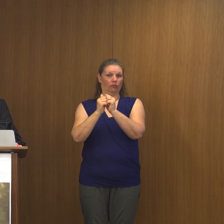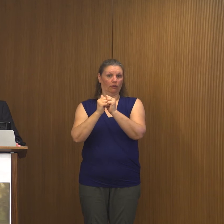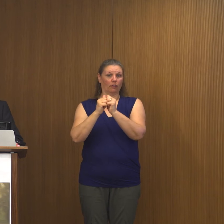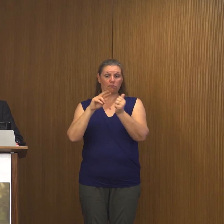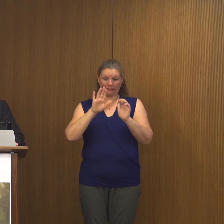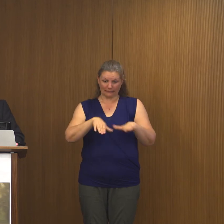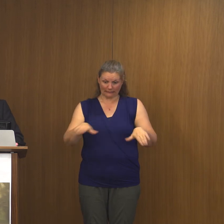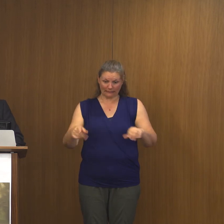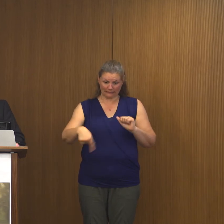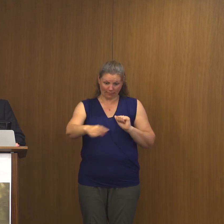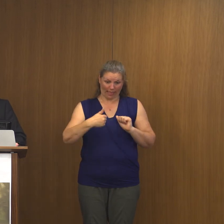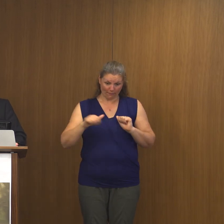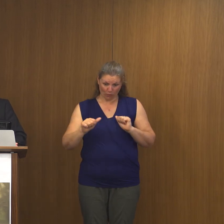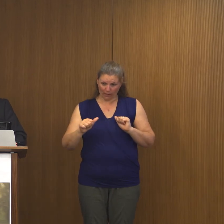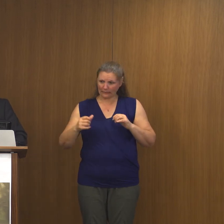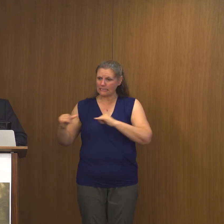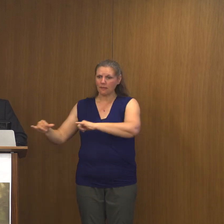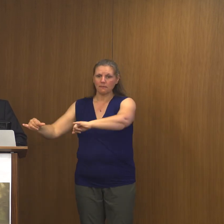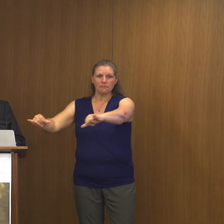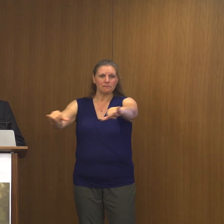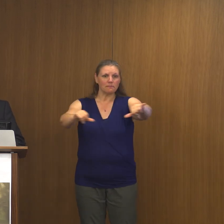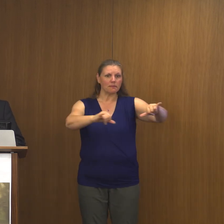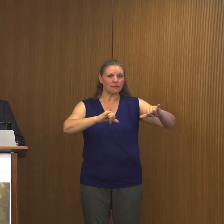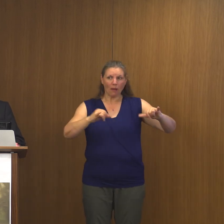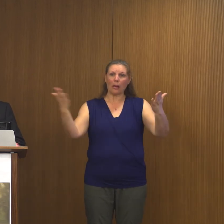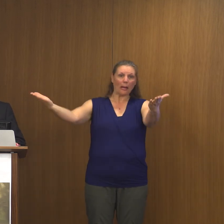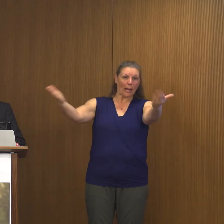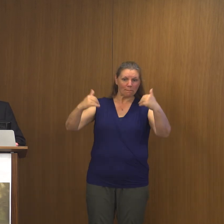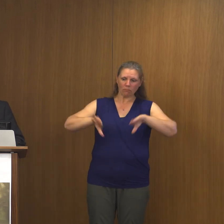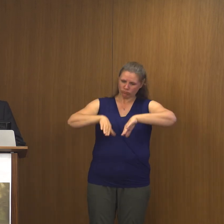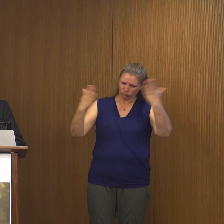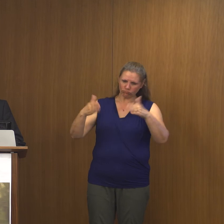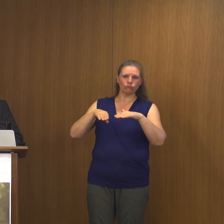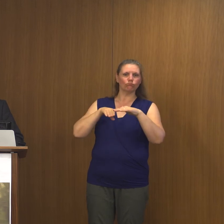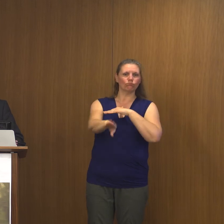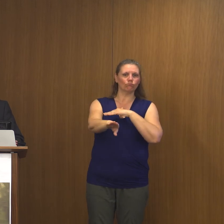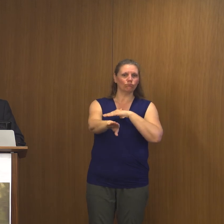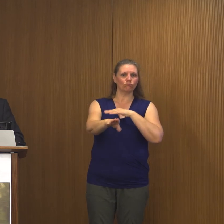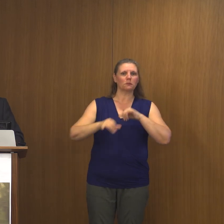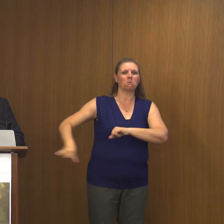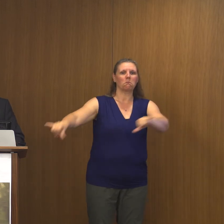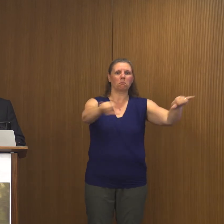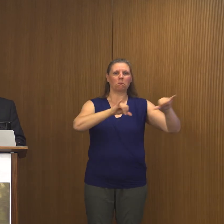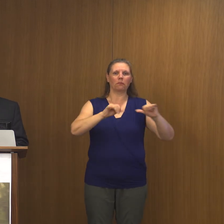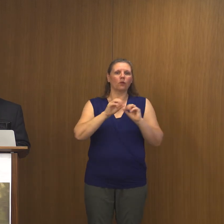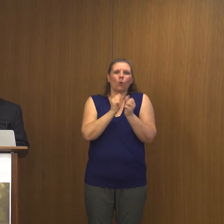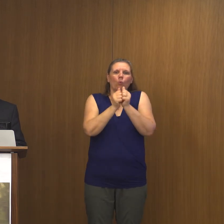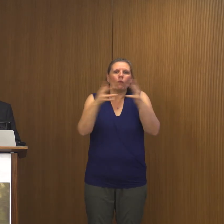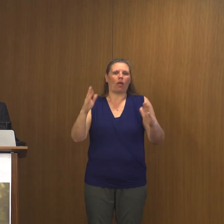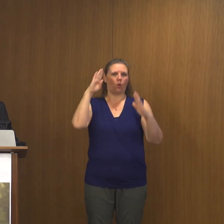and access camp without worrying about activity adaptation or requests for accommodation or having to manage their